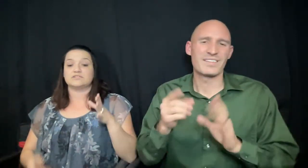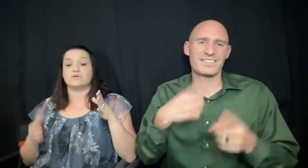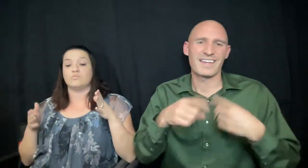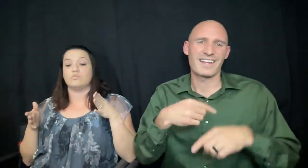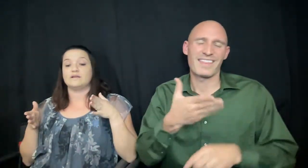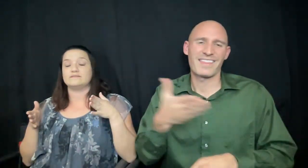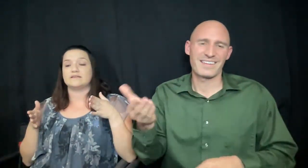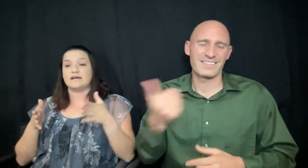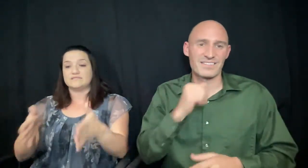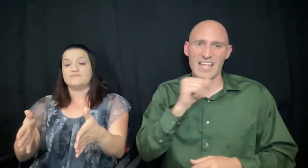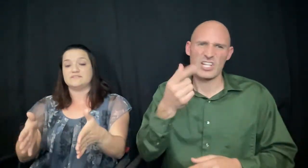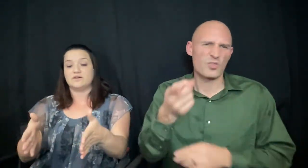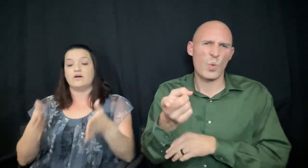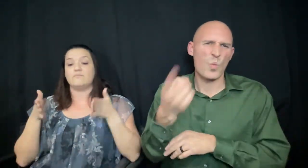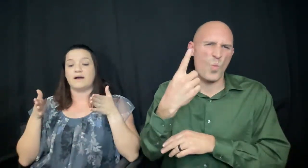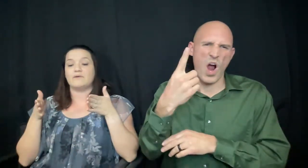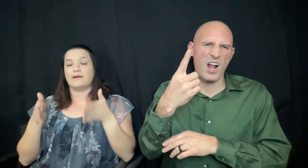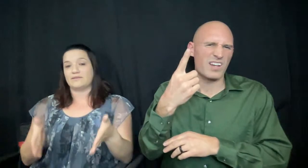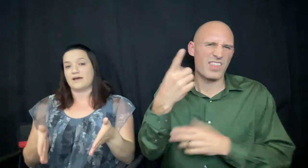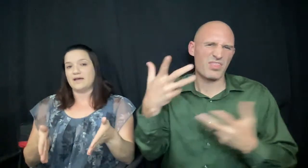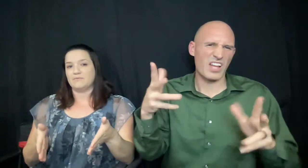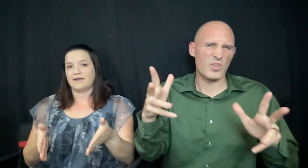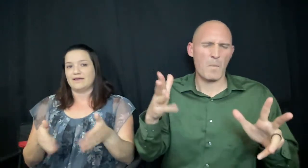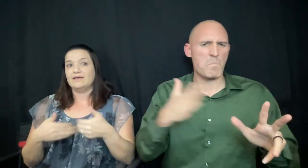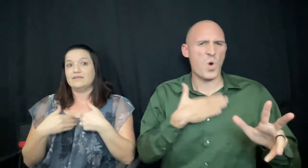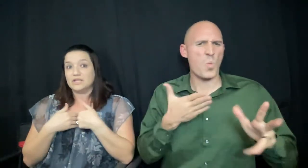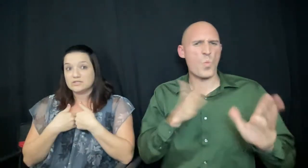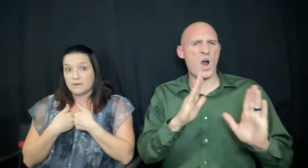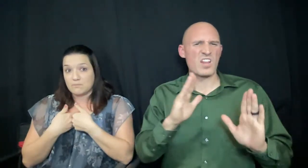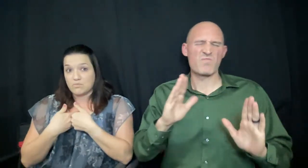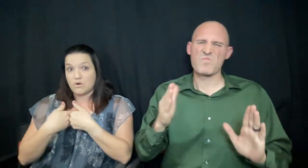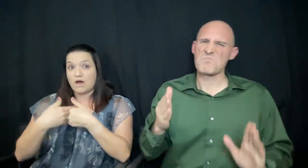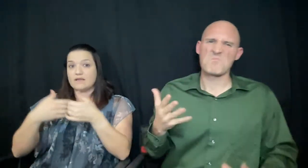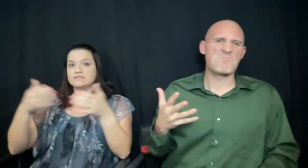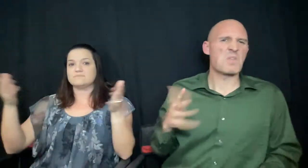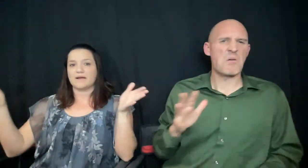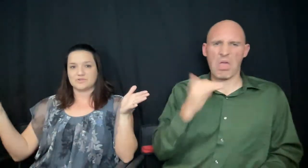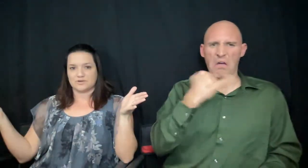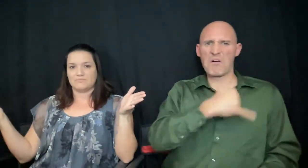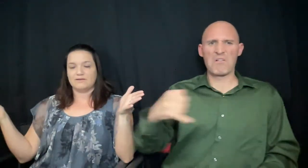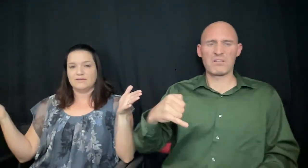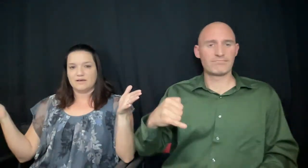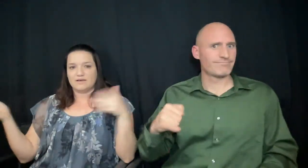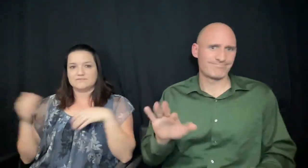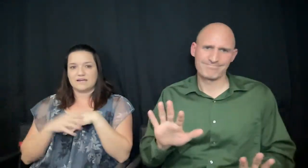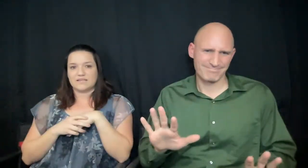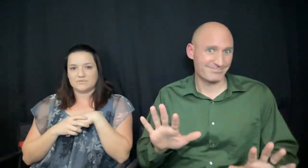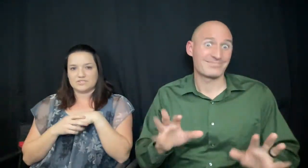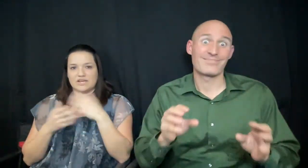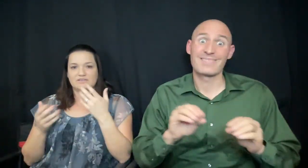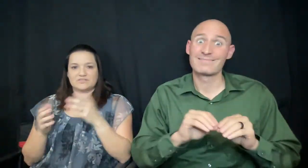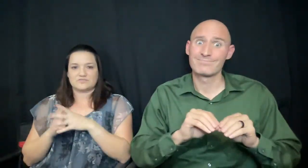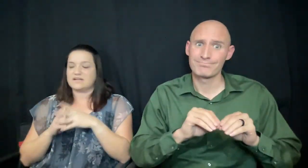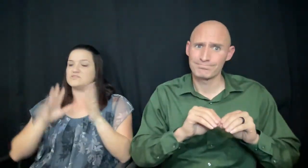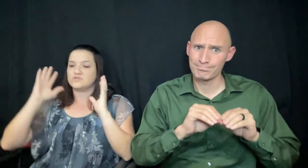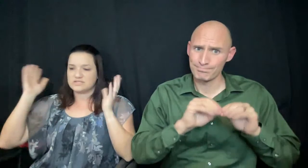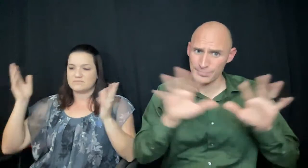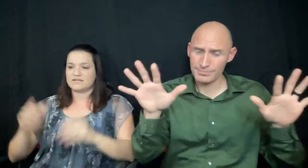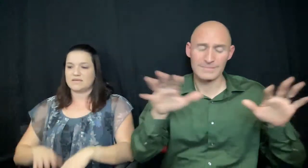a one size fits all, my way or the highway. There's a broad spectrum of sign language and how things are signed. So it's just something to keep in